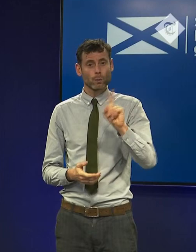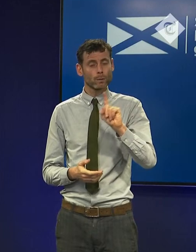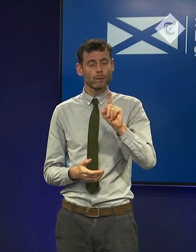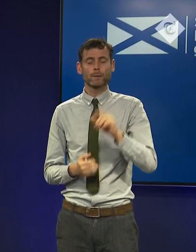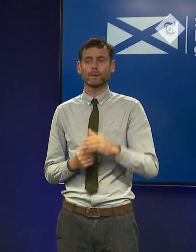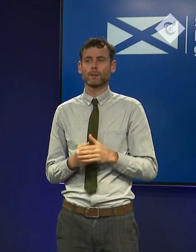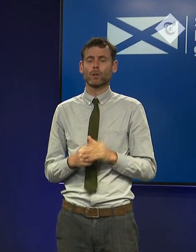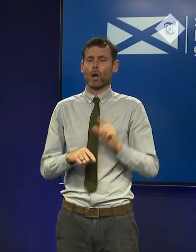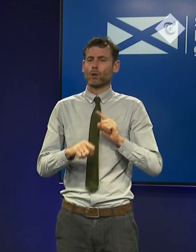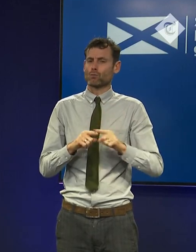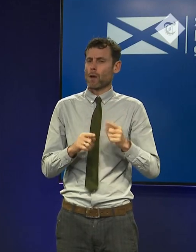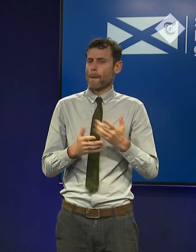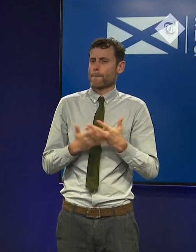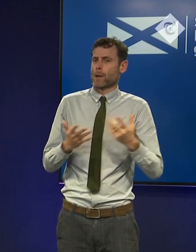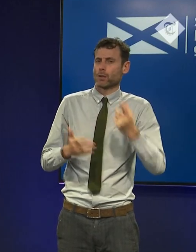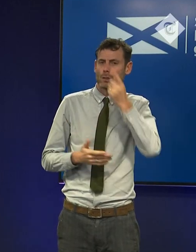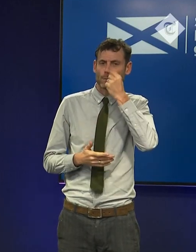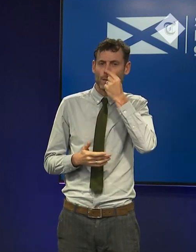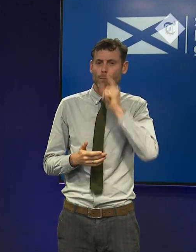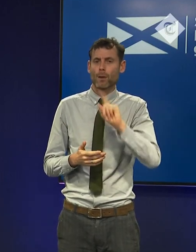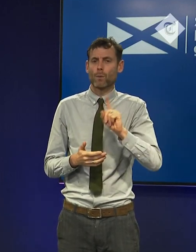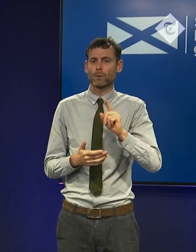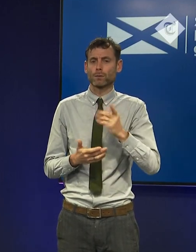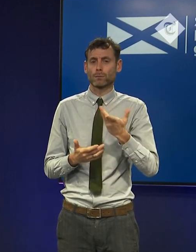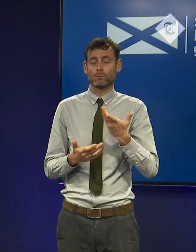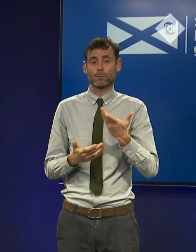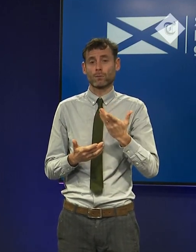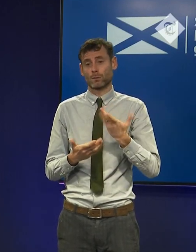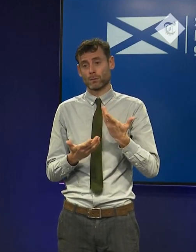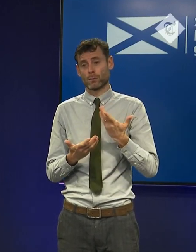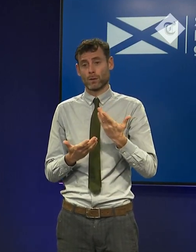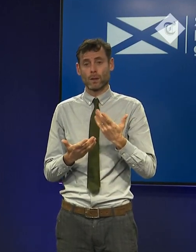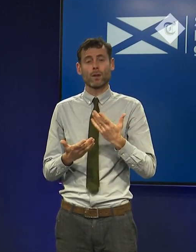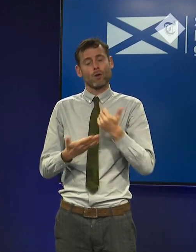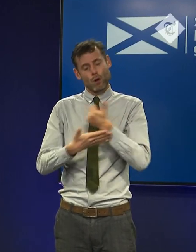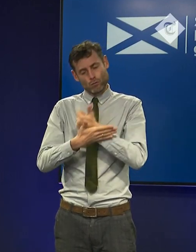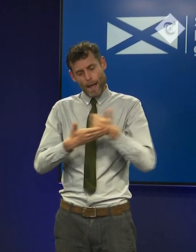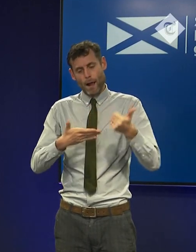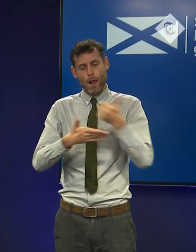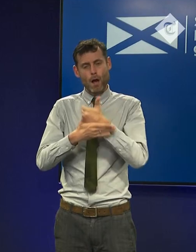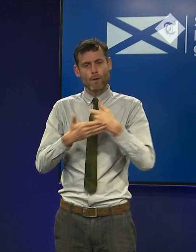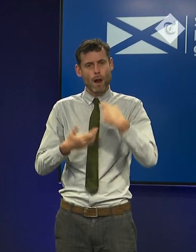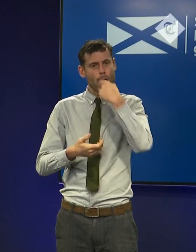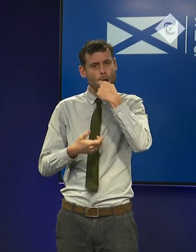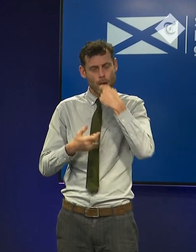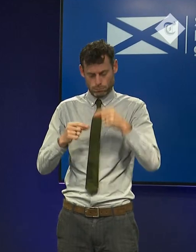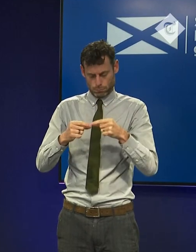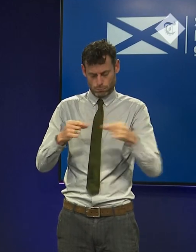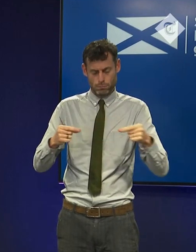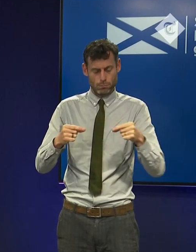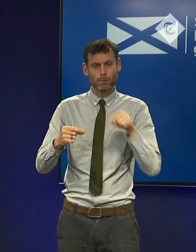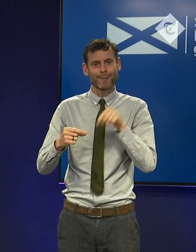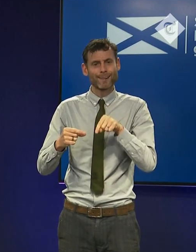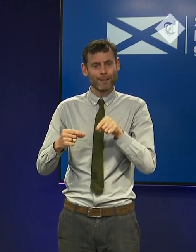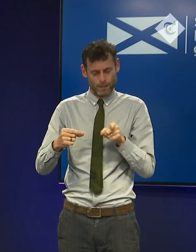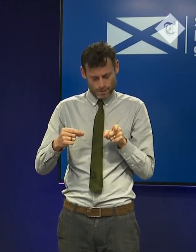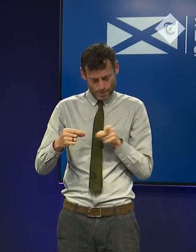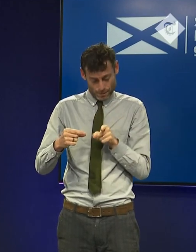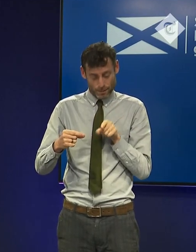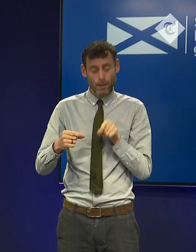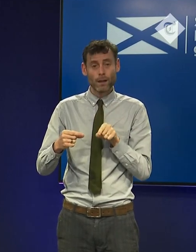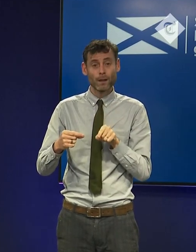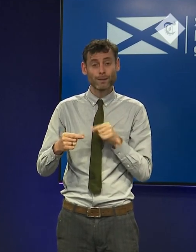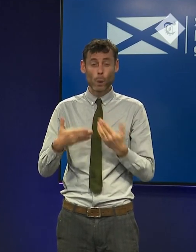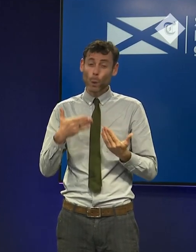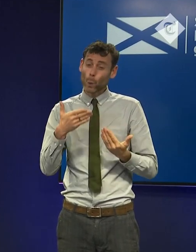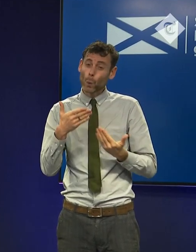much as they possibly can is getting into the habit of regular lateral flow testing. It's really simple now to do. The kind of the new